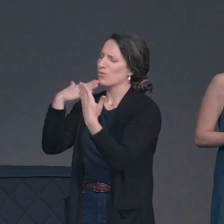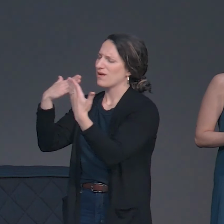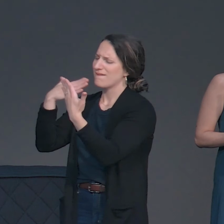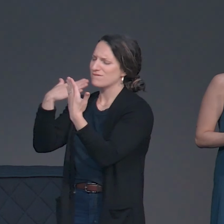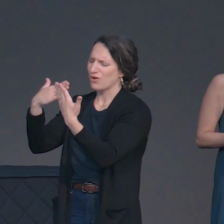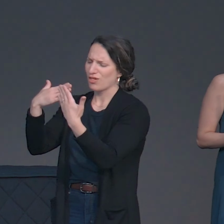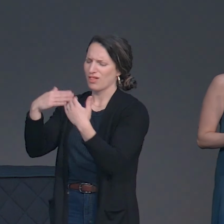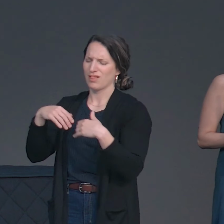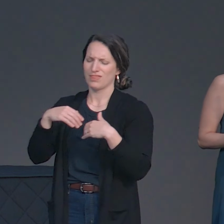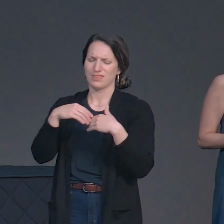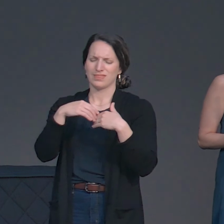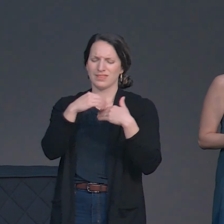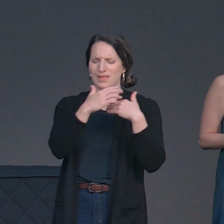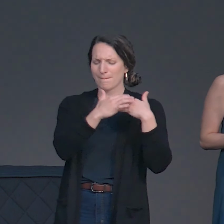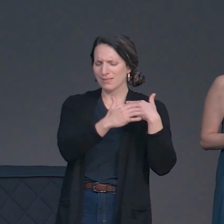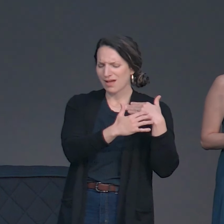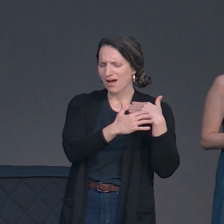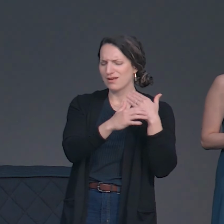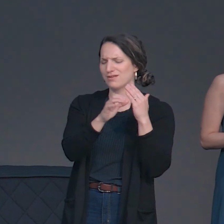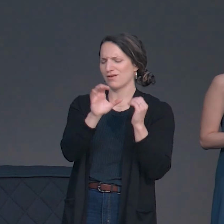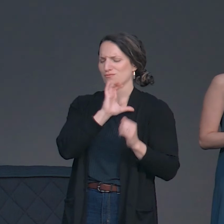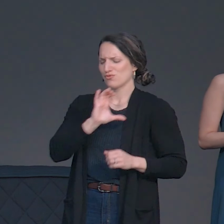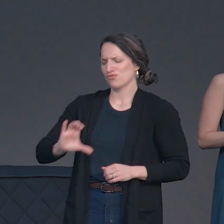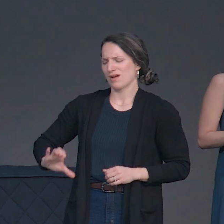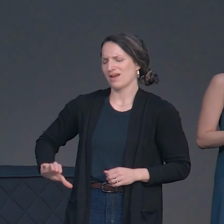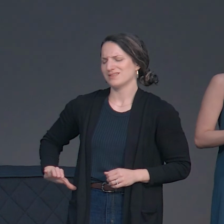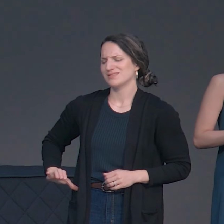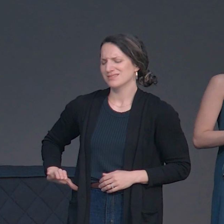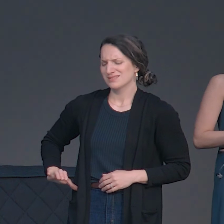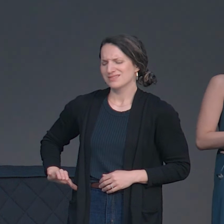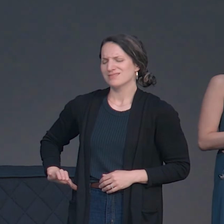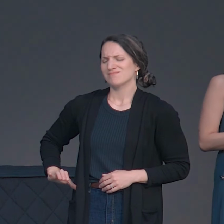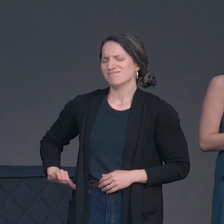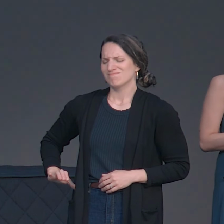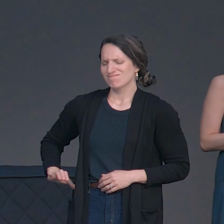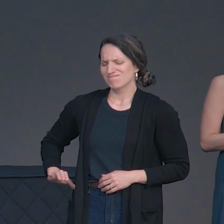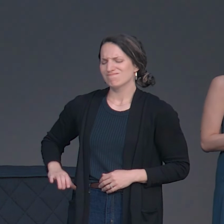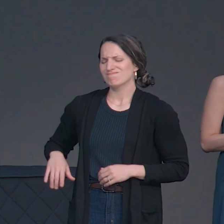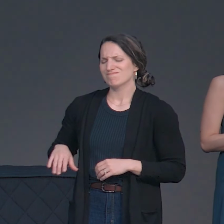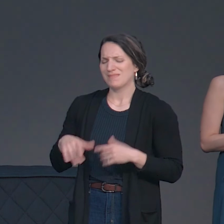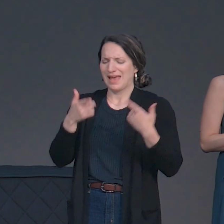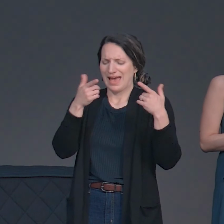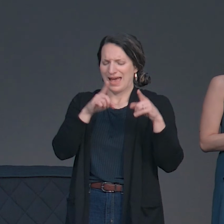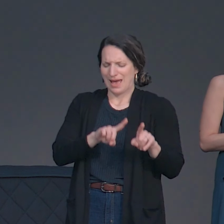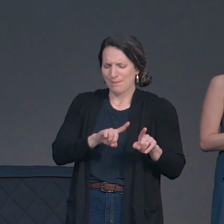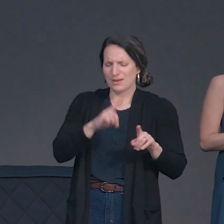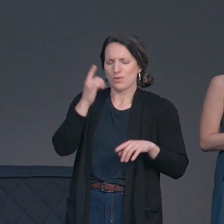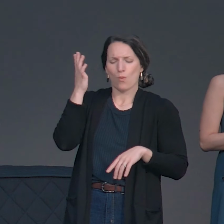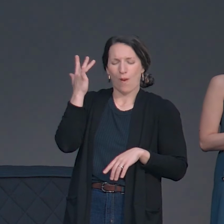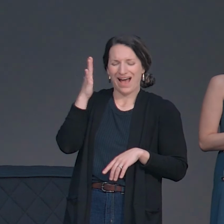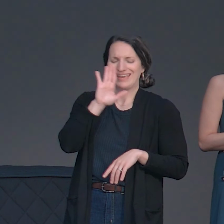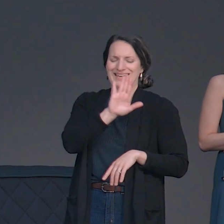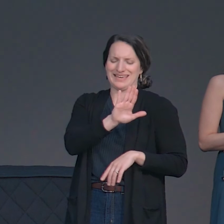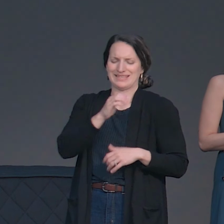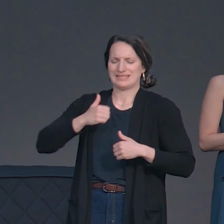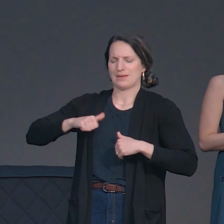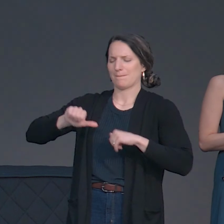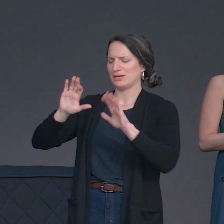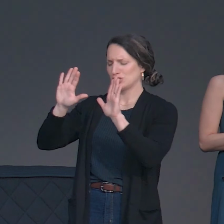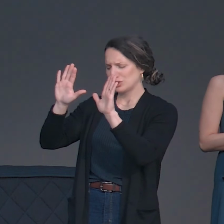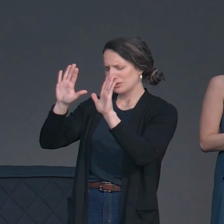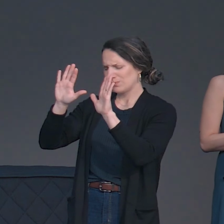for the blood of Christ that flowed because of his submission. God, we